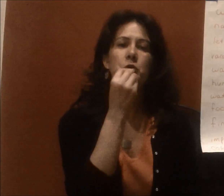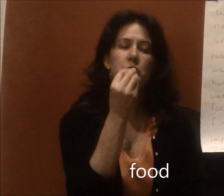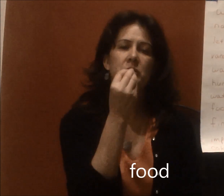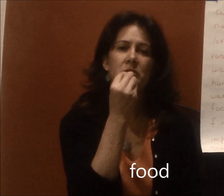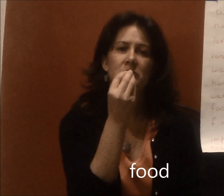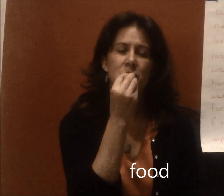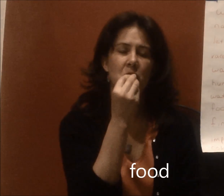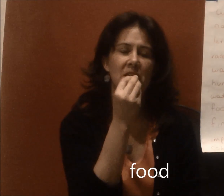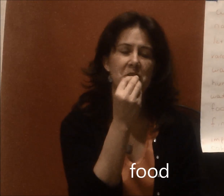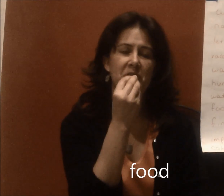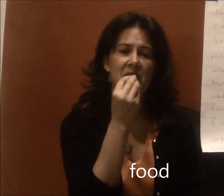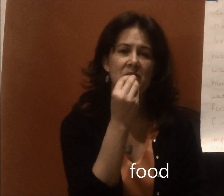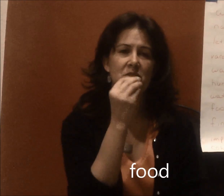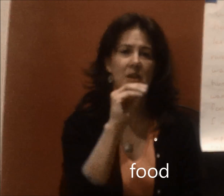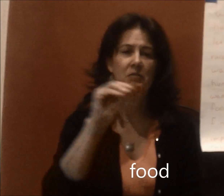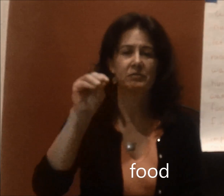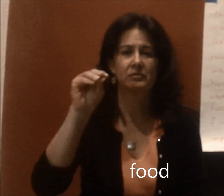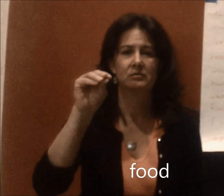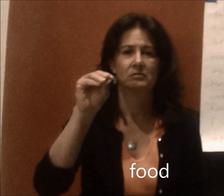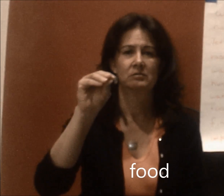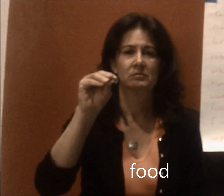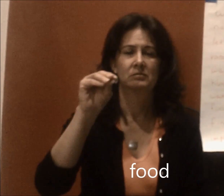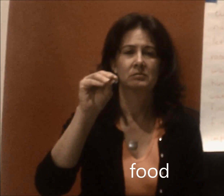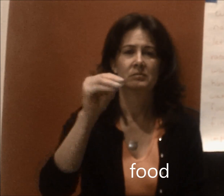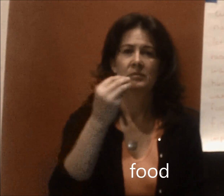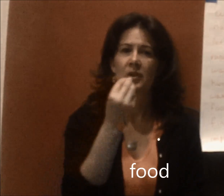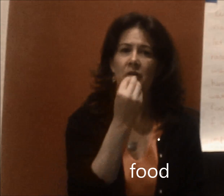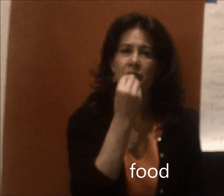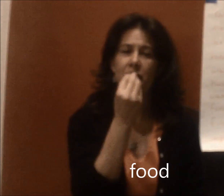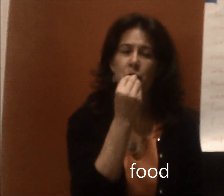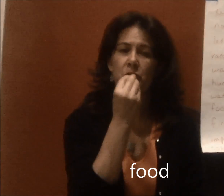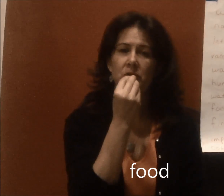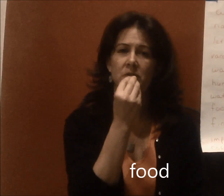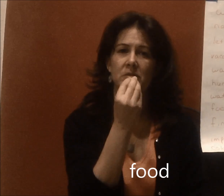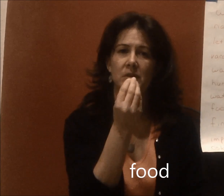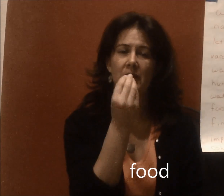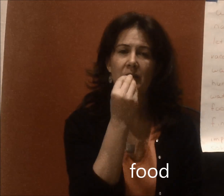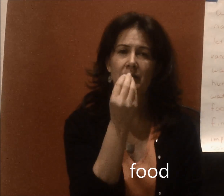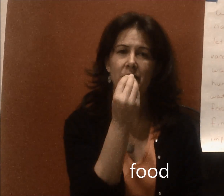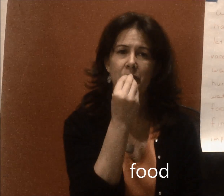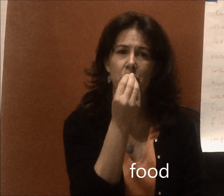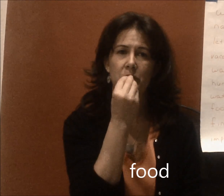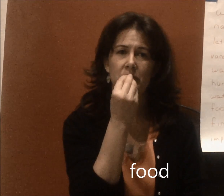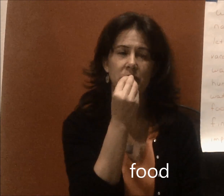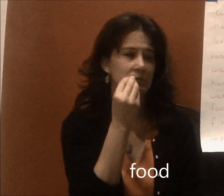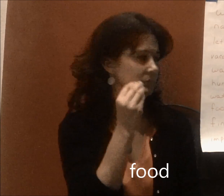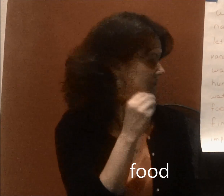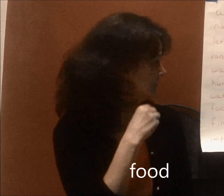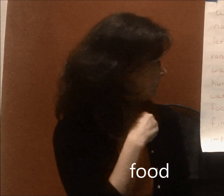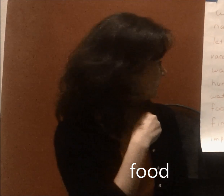Food. Sort of like you're feeding yourself. Food. Food.